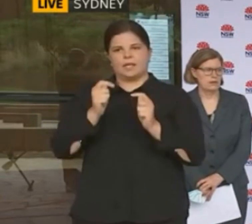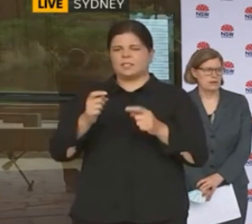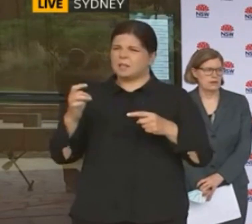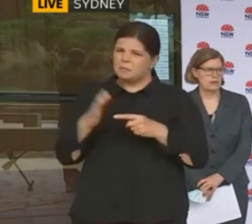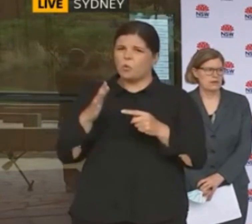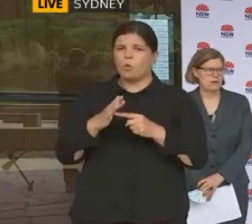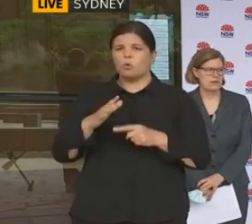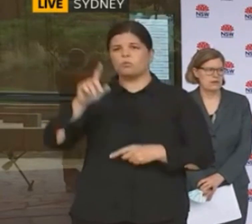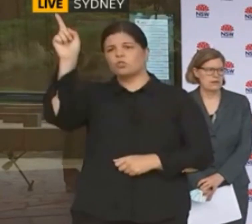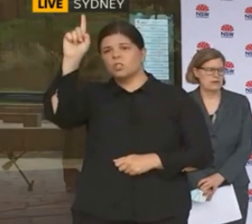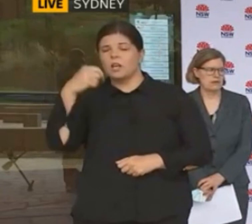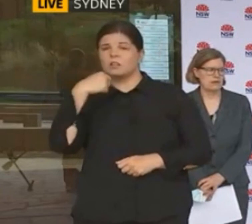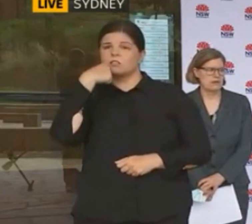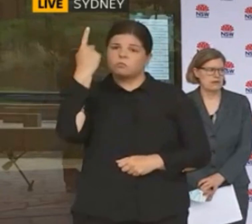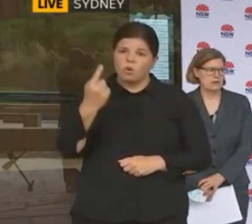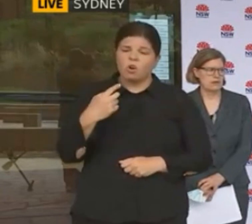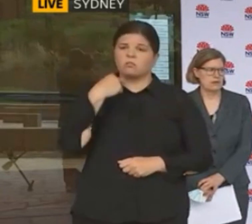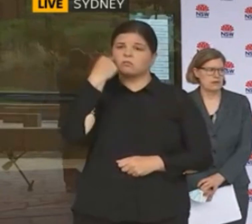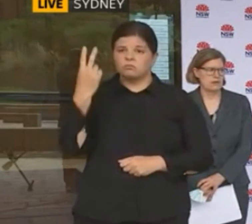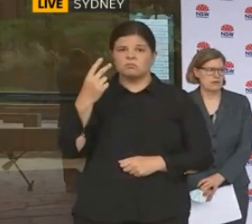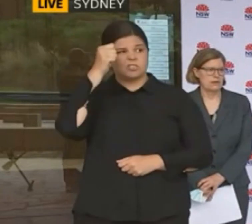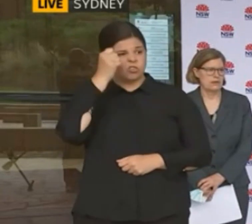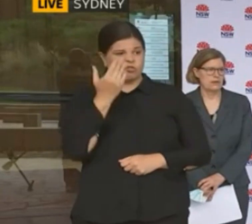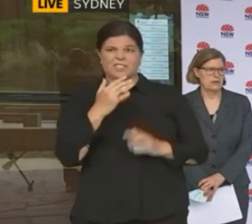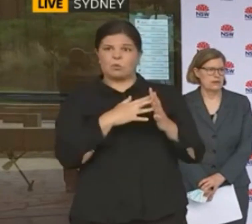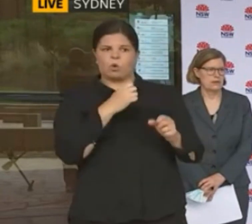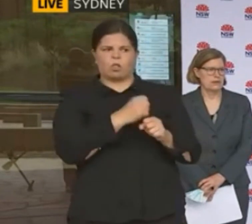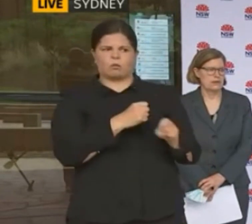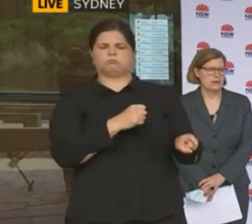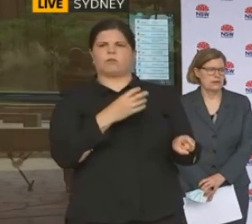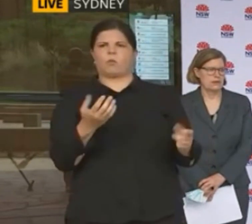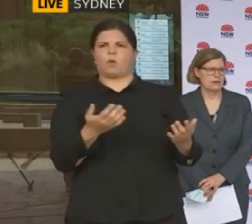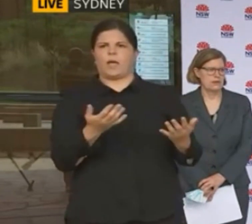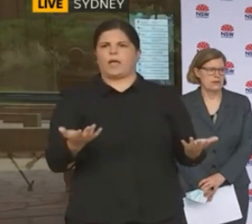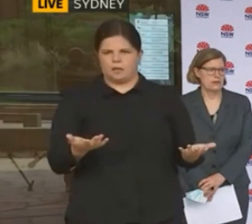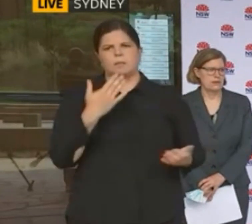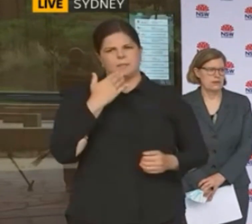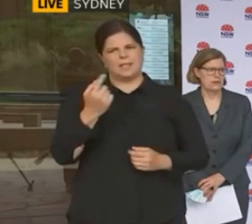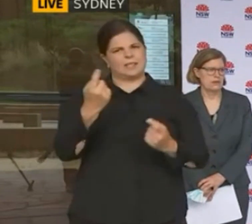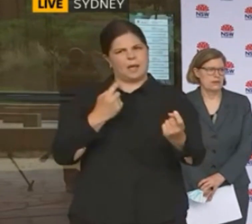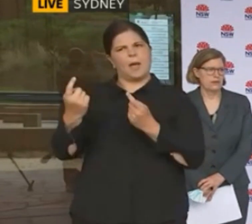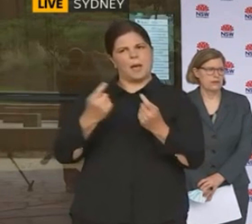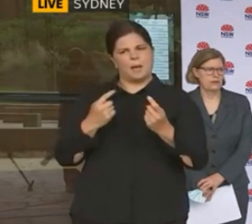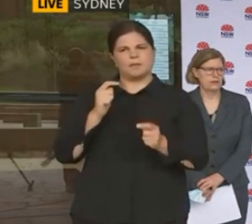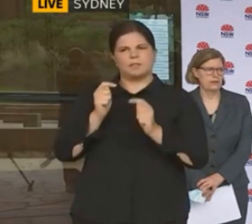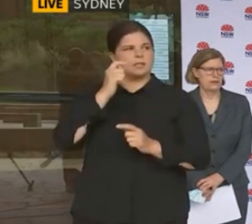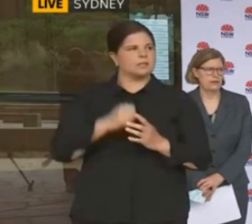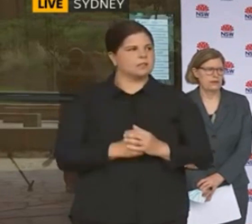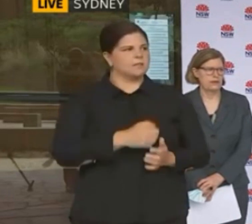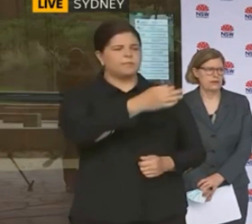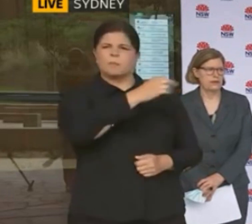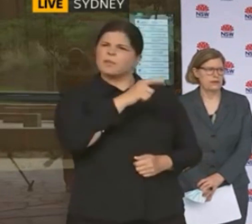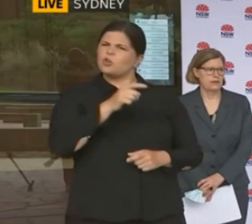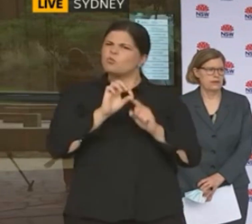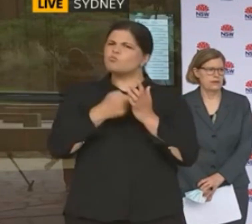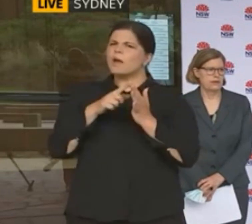next few days, given what we've seen overnight, to have more people come forward. It's not for others. You're the Premier of New South Wales. I mean, you